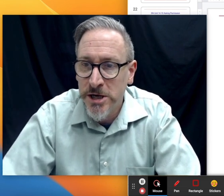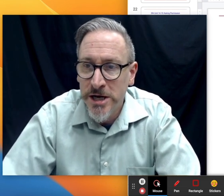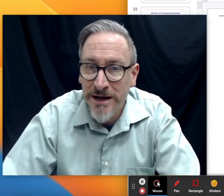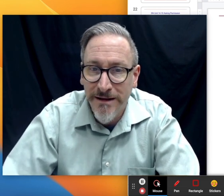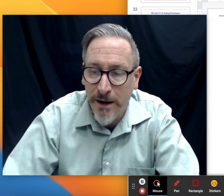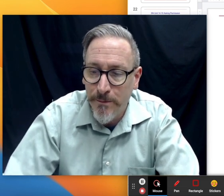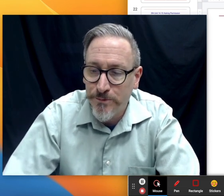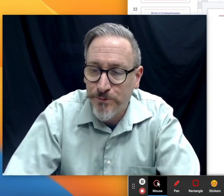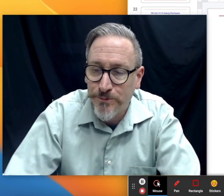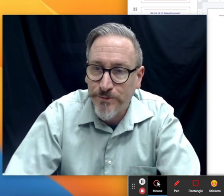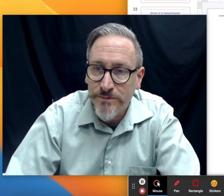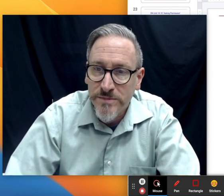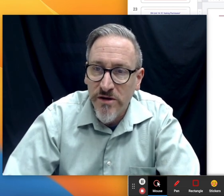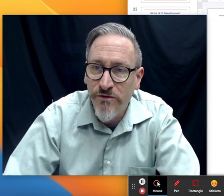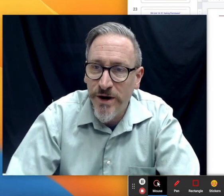is.